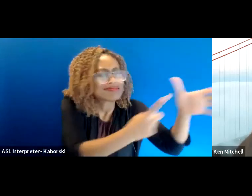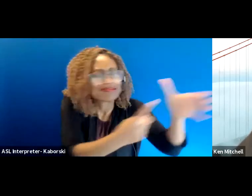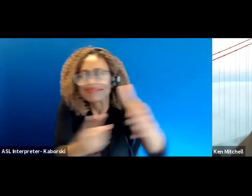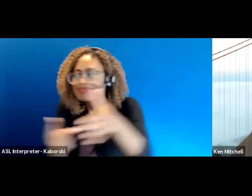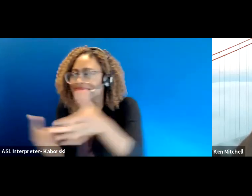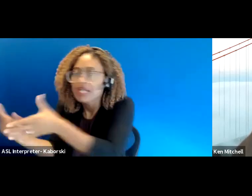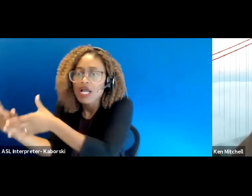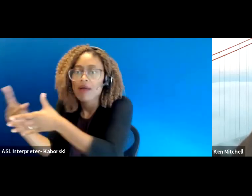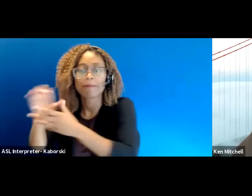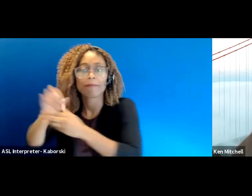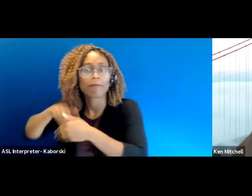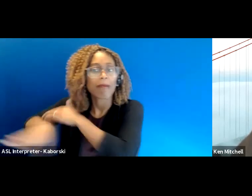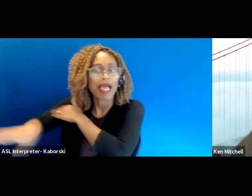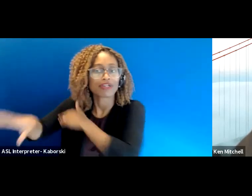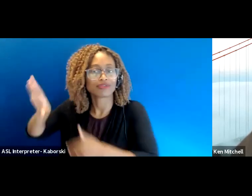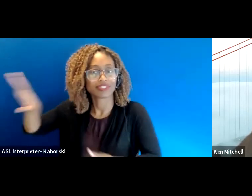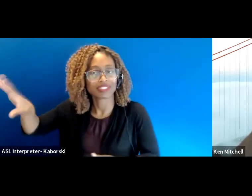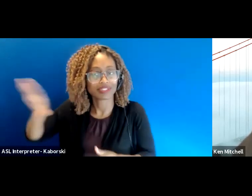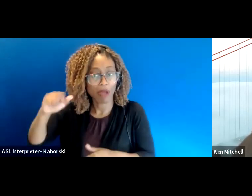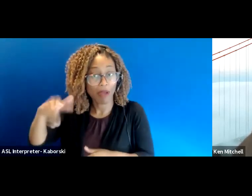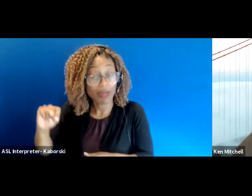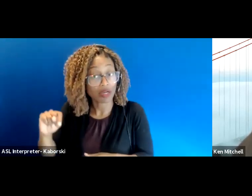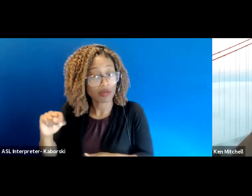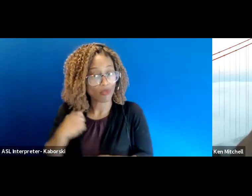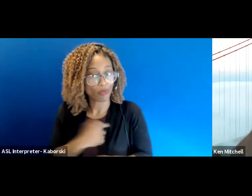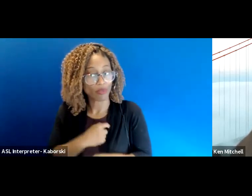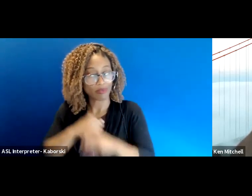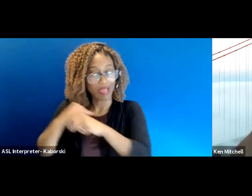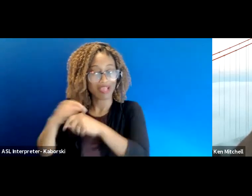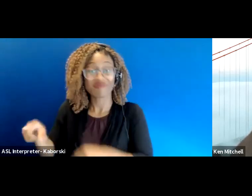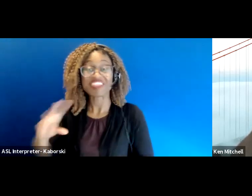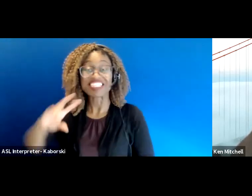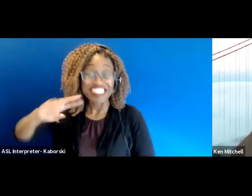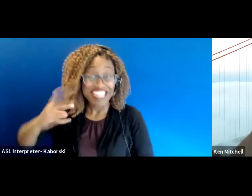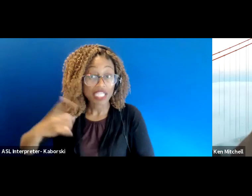hence us protecting us. The second time he came out,